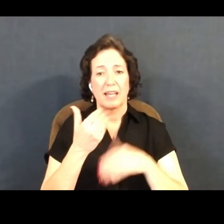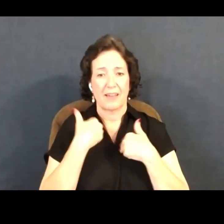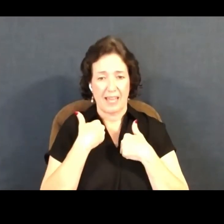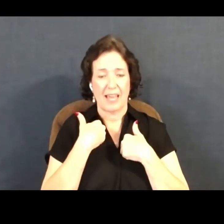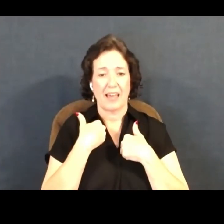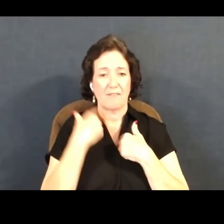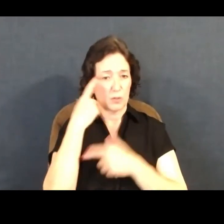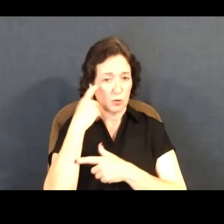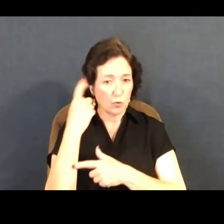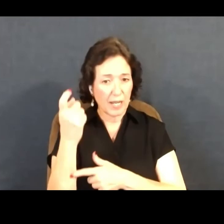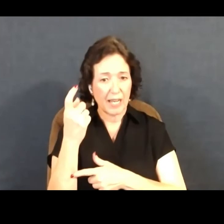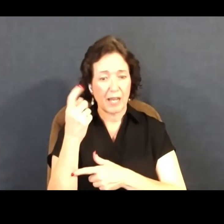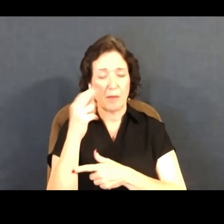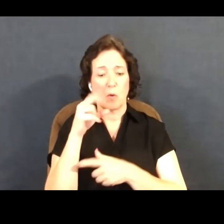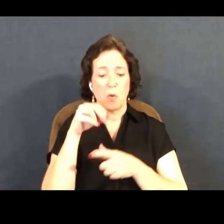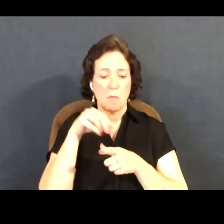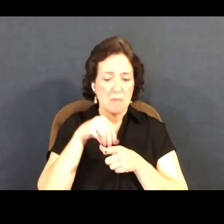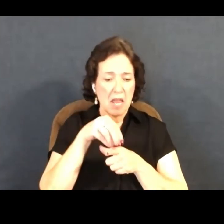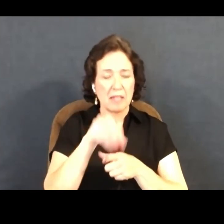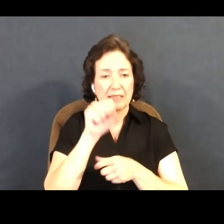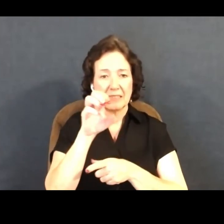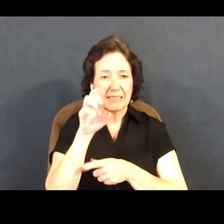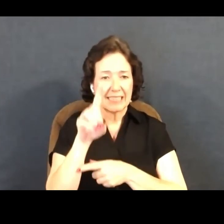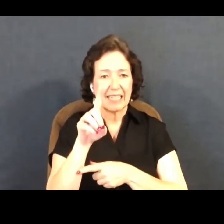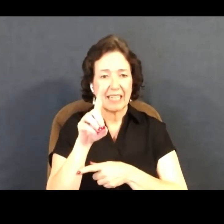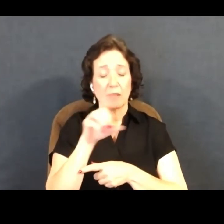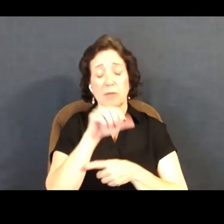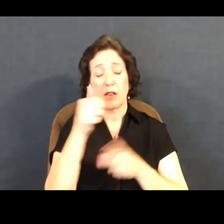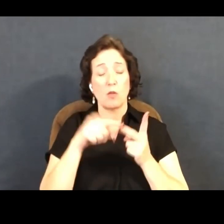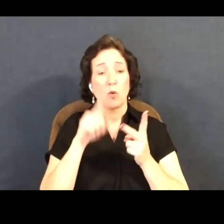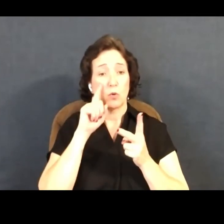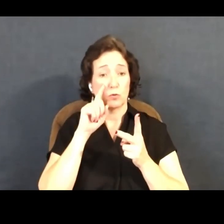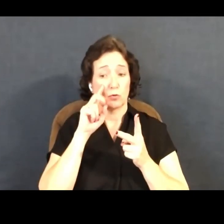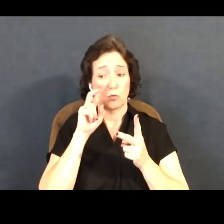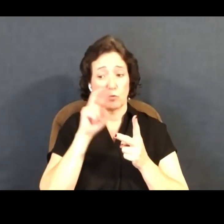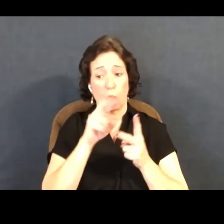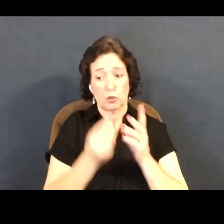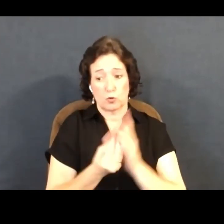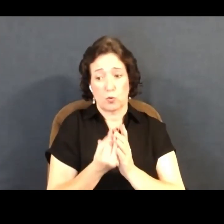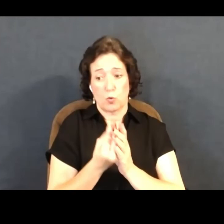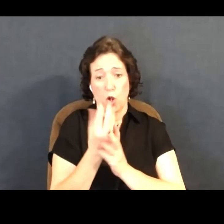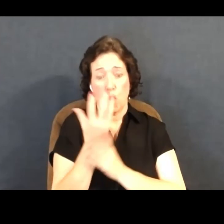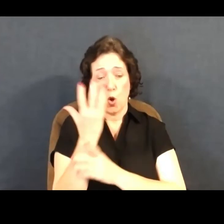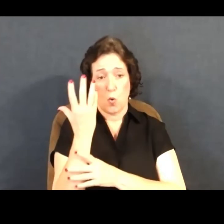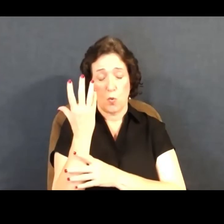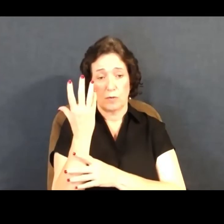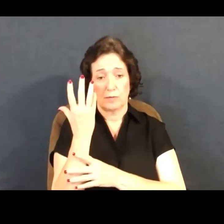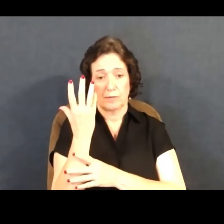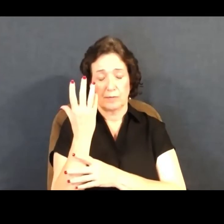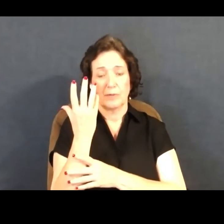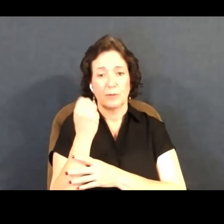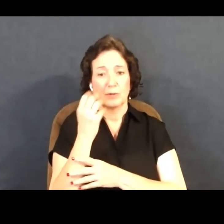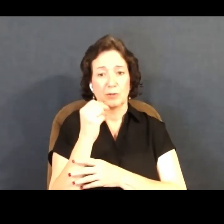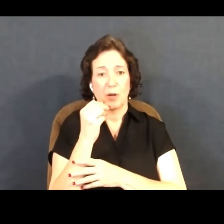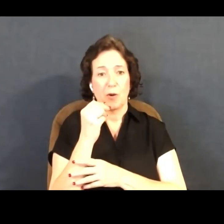have a dream or plant a seed, and it's another to watch it grow, and another altogether to see it come